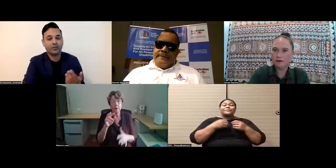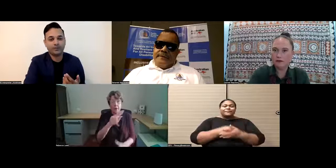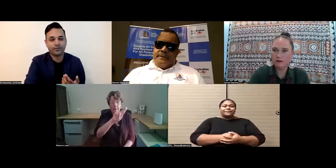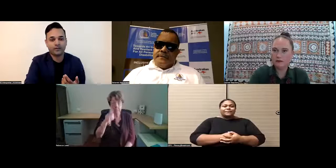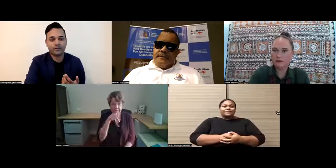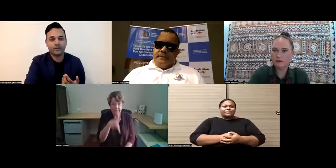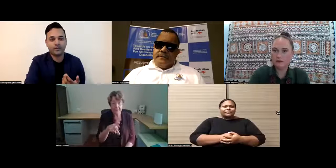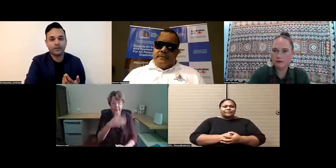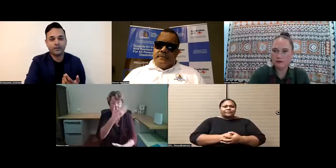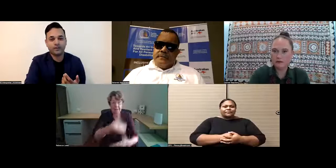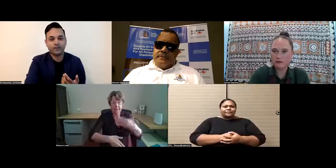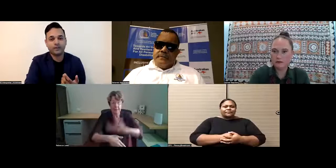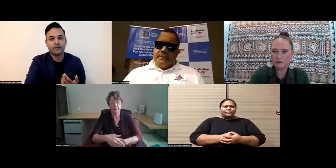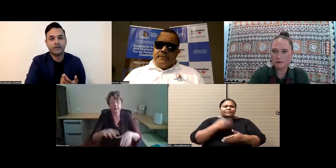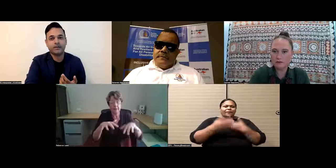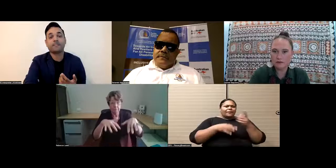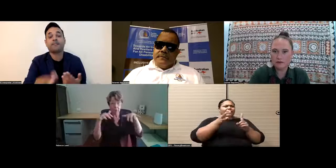Dr. Thielemann.